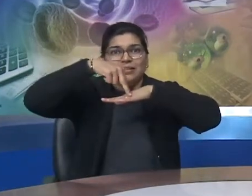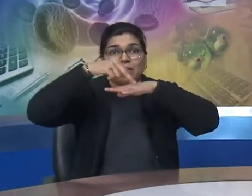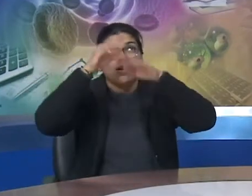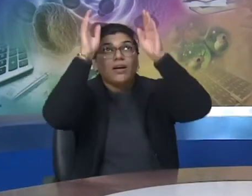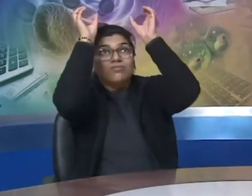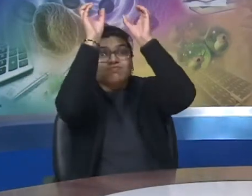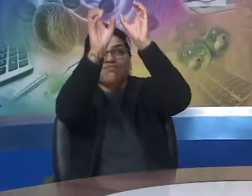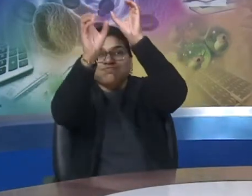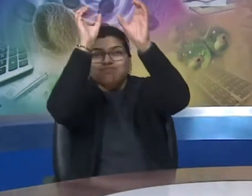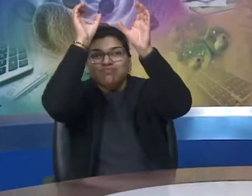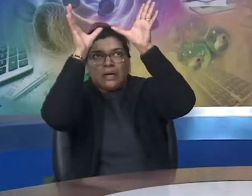except